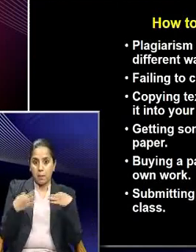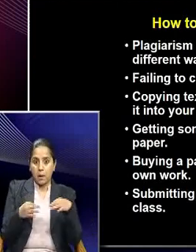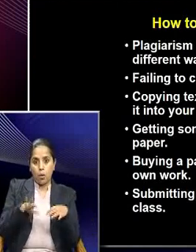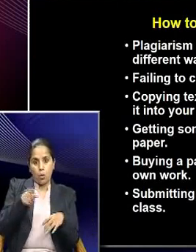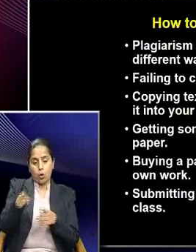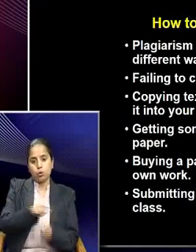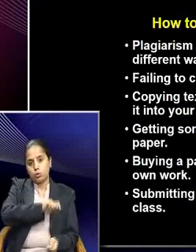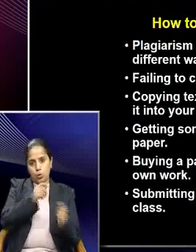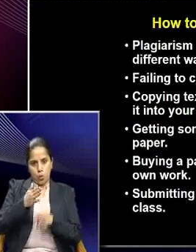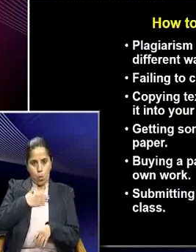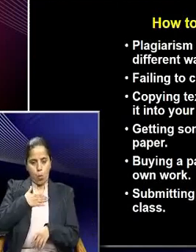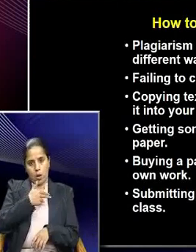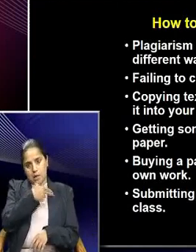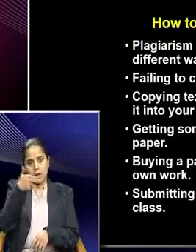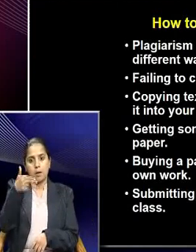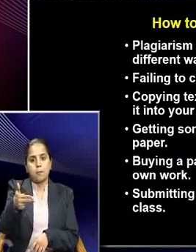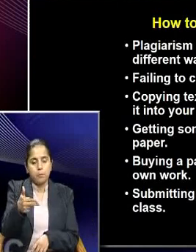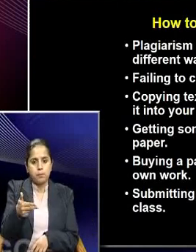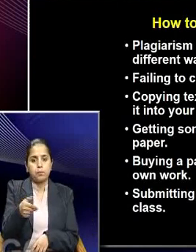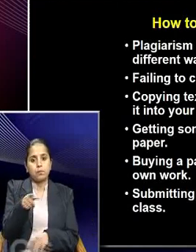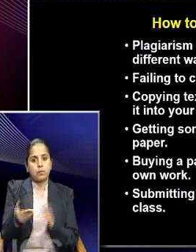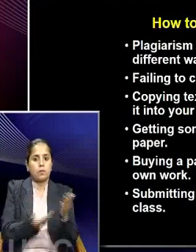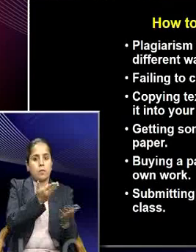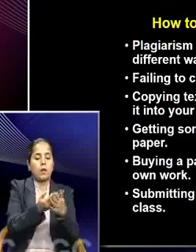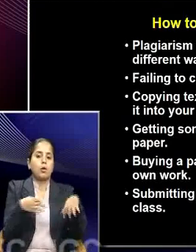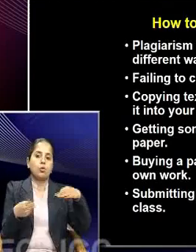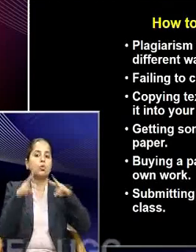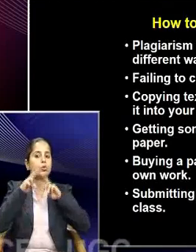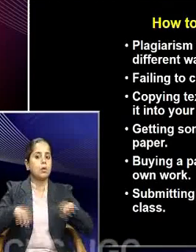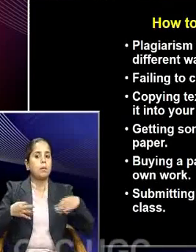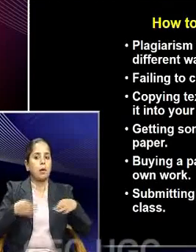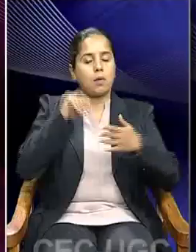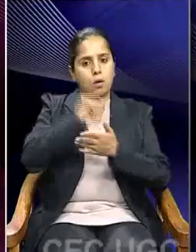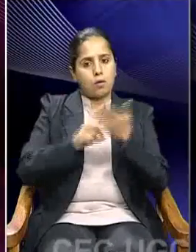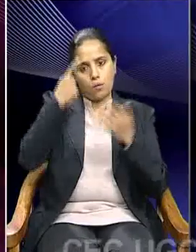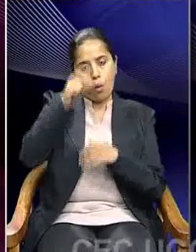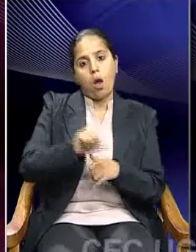turning it as your own. Submitting a research paper you wrote for